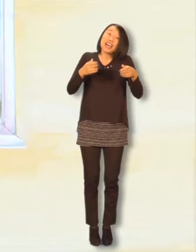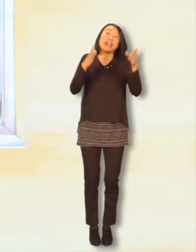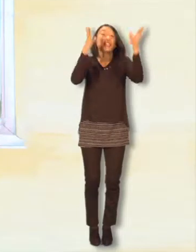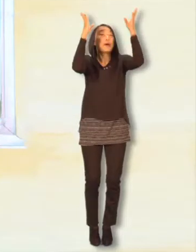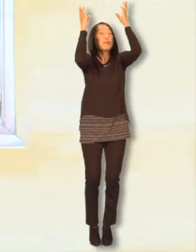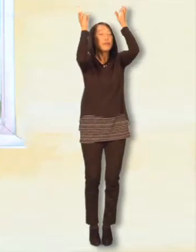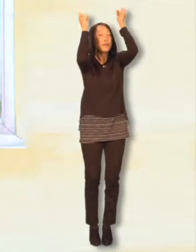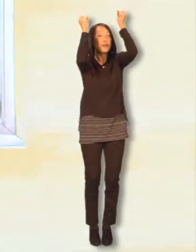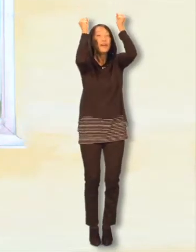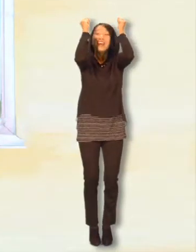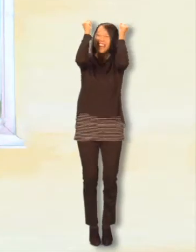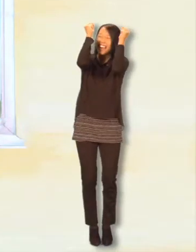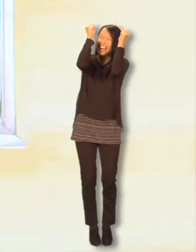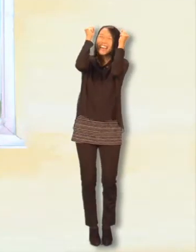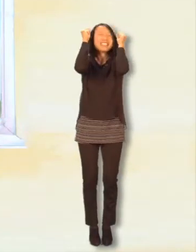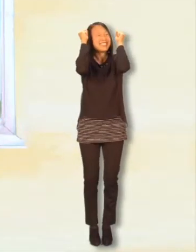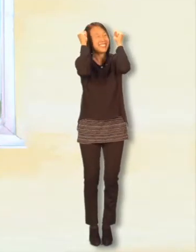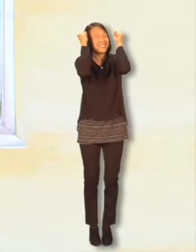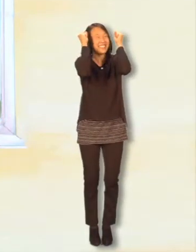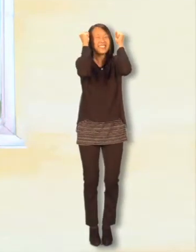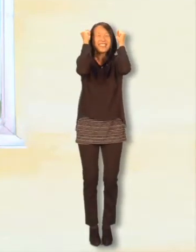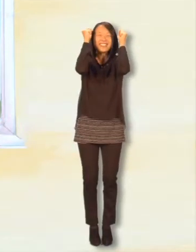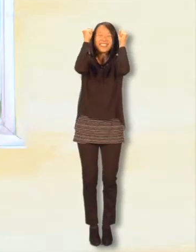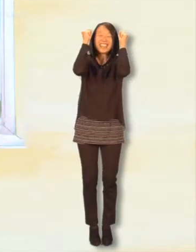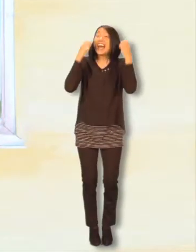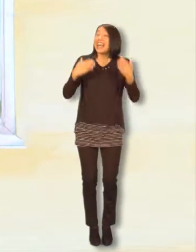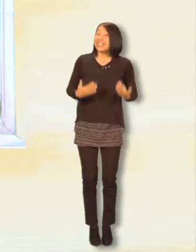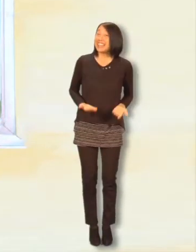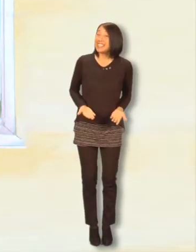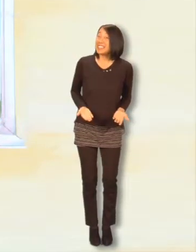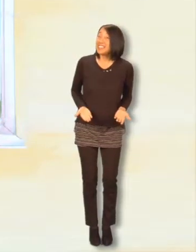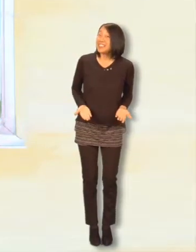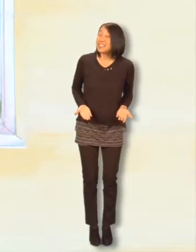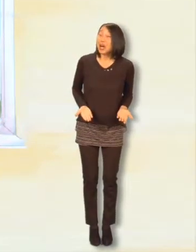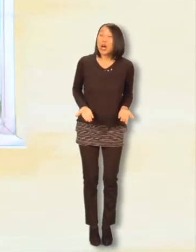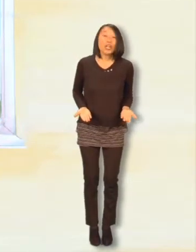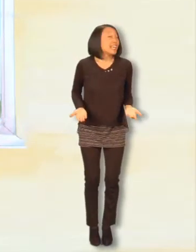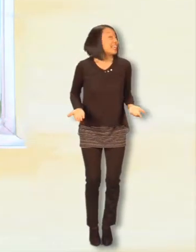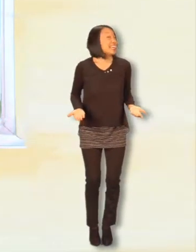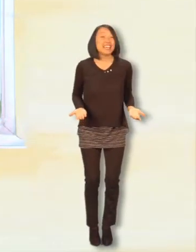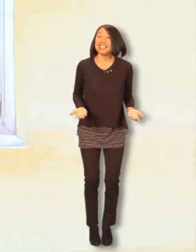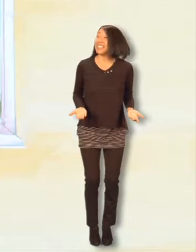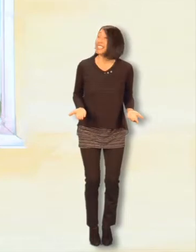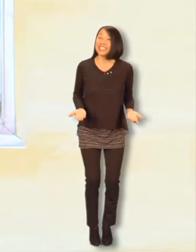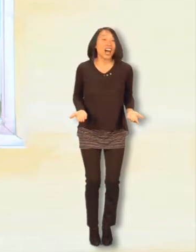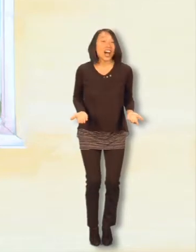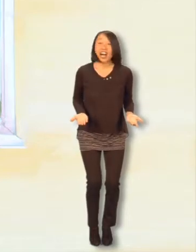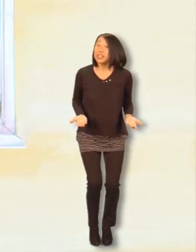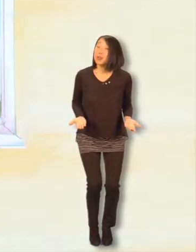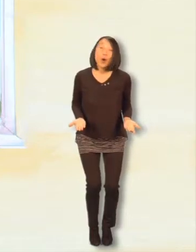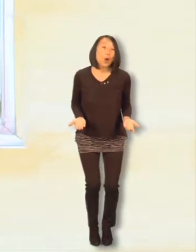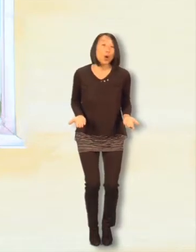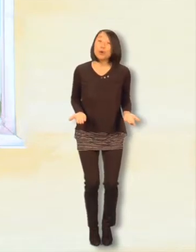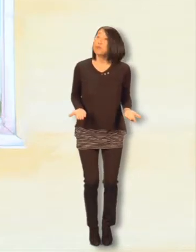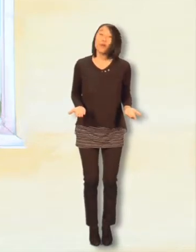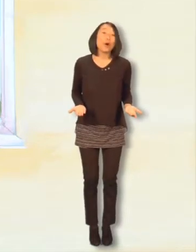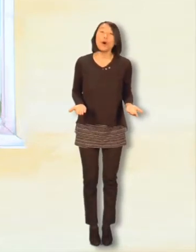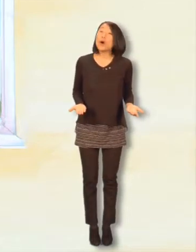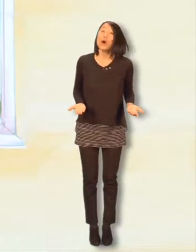and a blue hat too. Little doll, it is not cold for